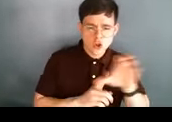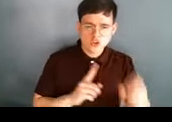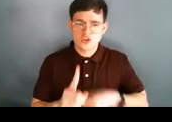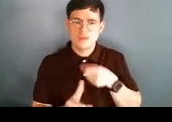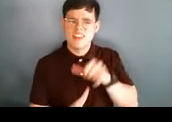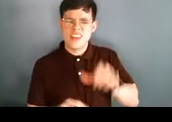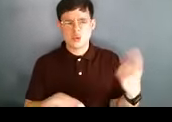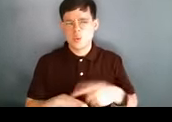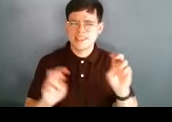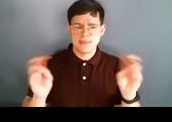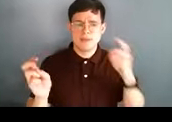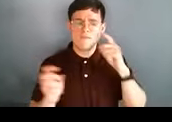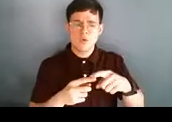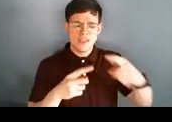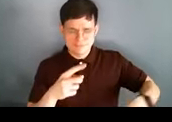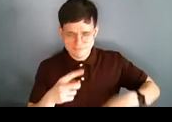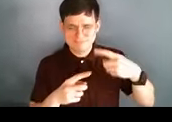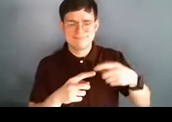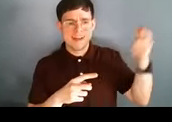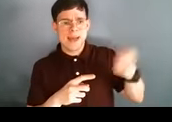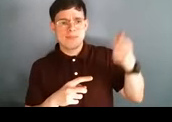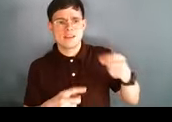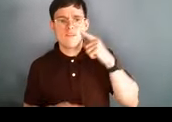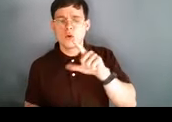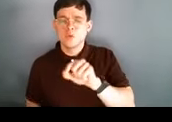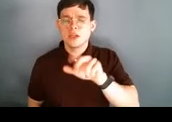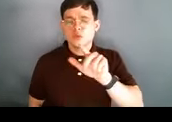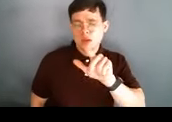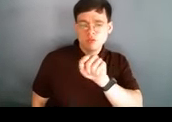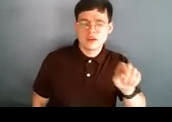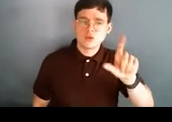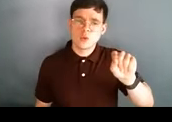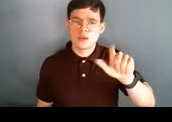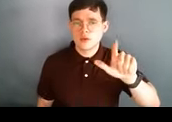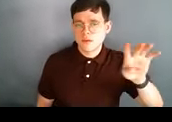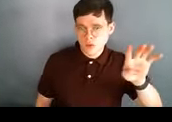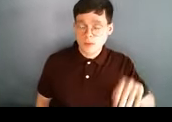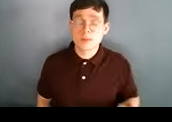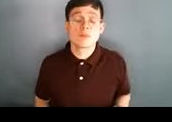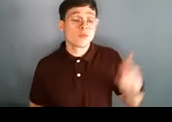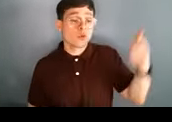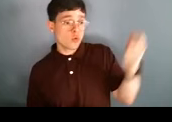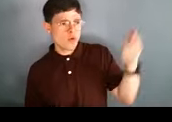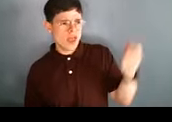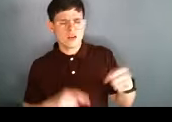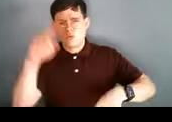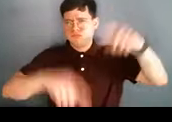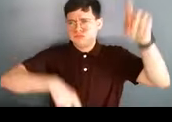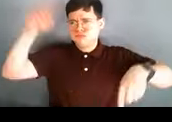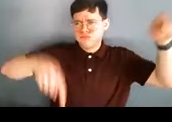next grant application cycle in 2023 and 2024. Each grant provides varying amounts, up